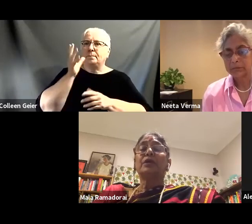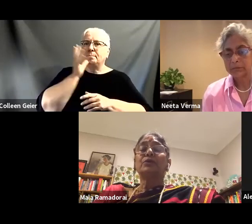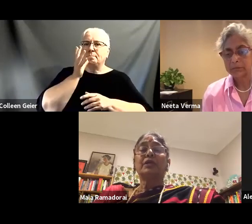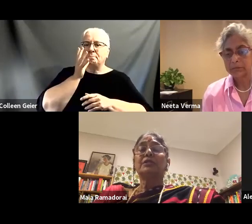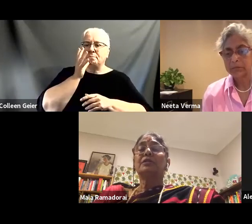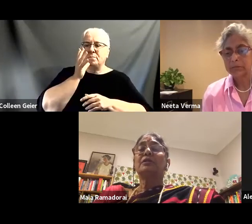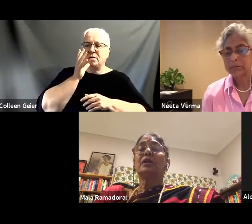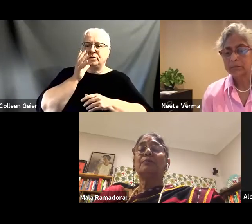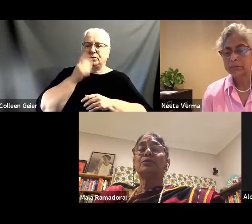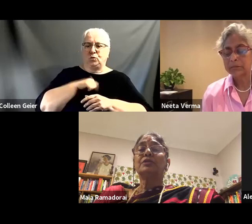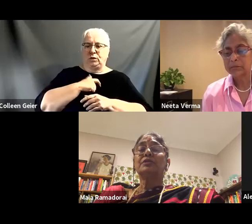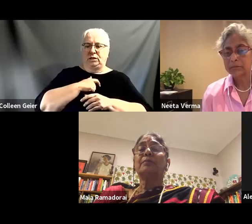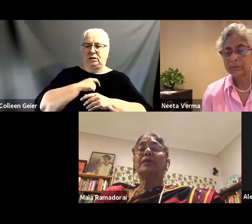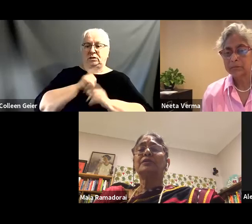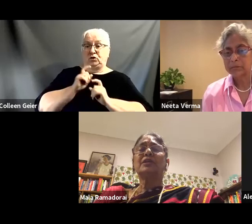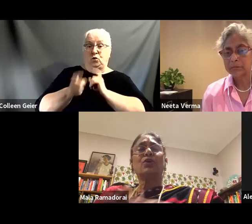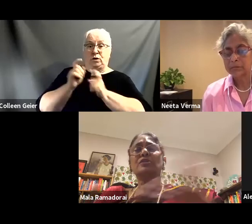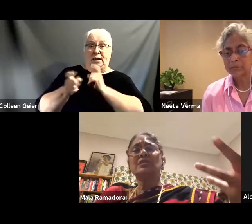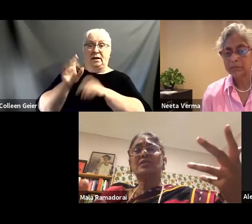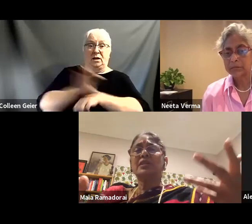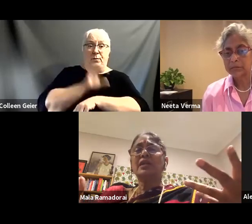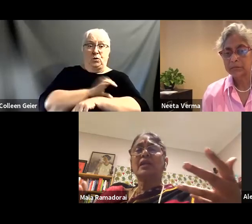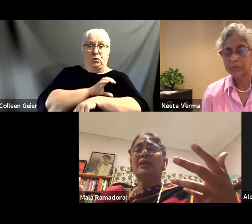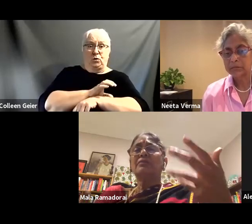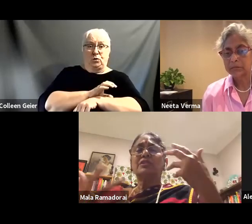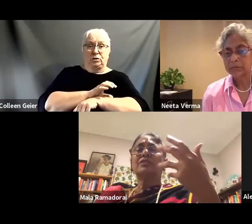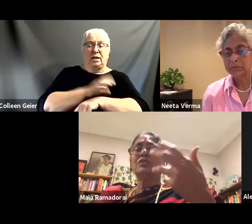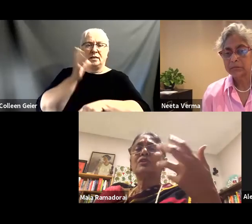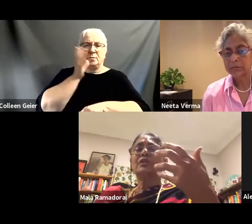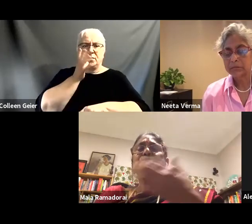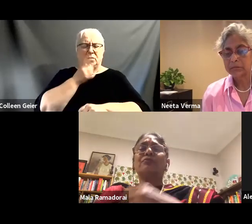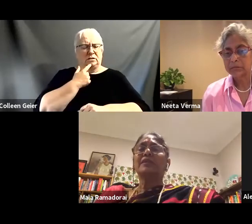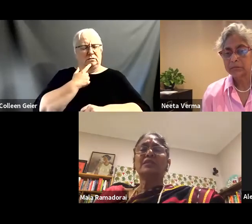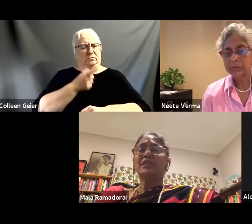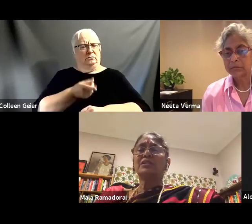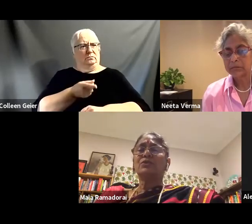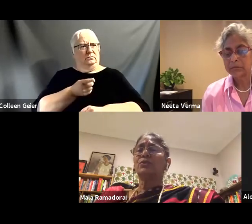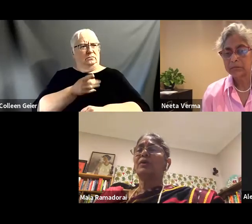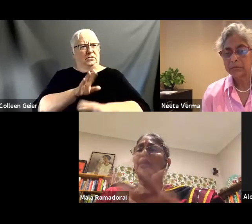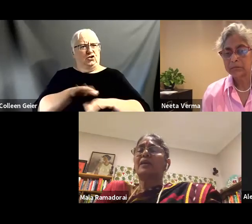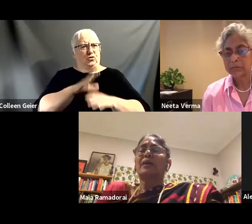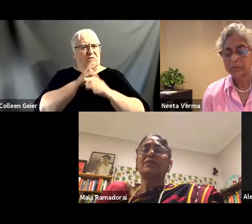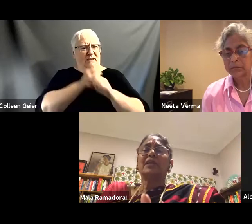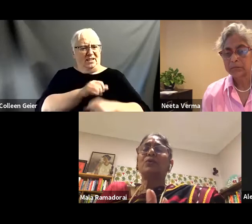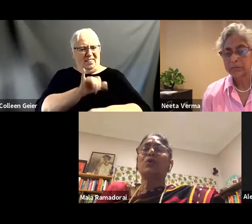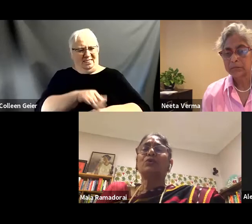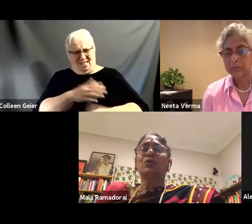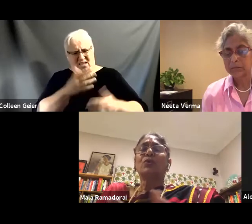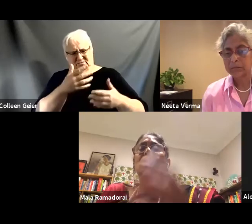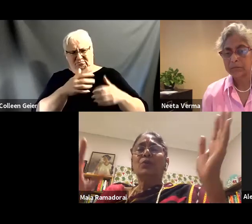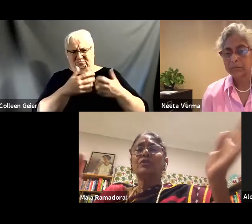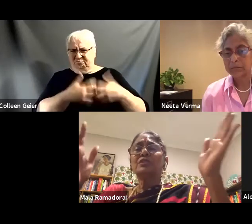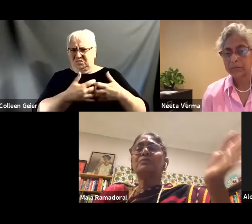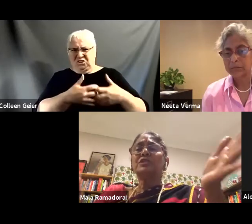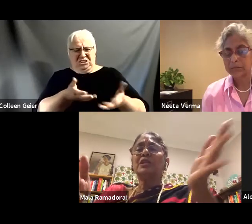had donated computers, the mothers said, what is this thing which the children are so fascinated, we really want to